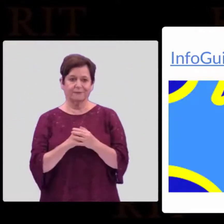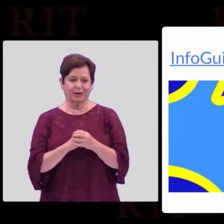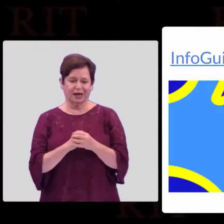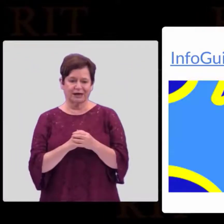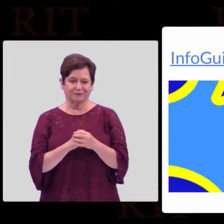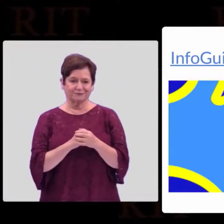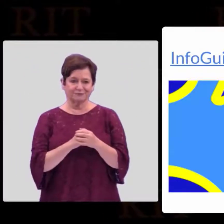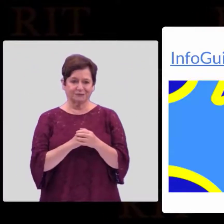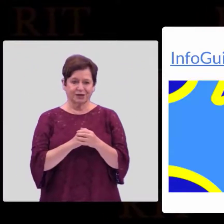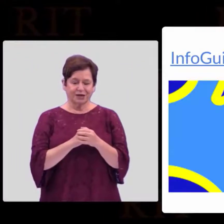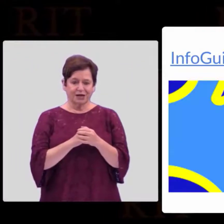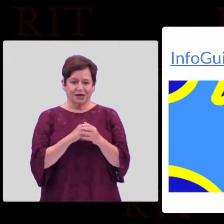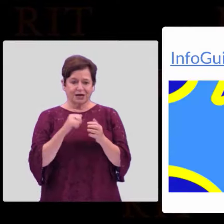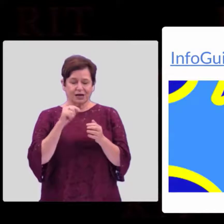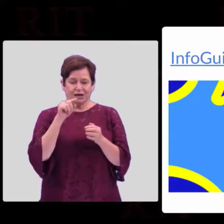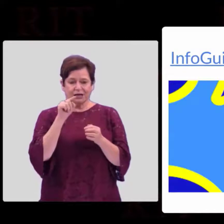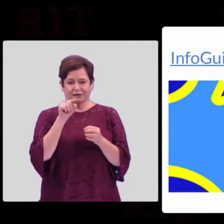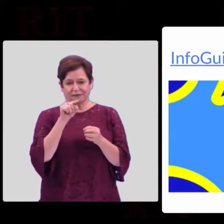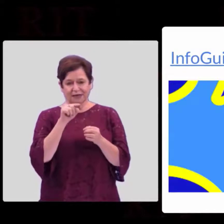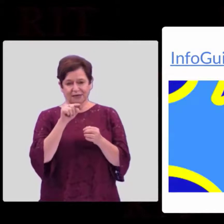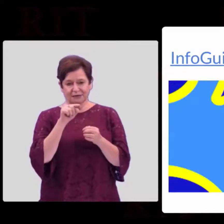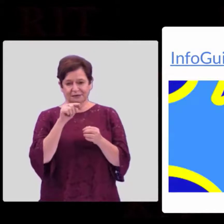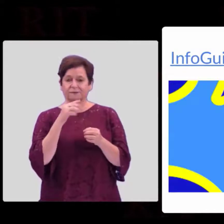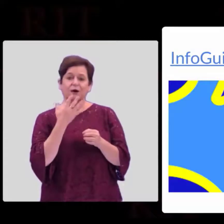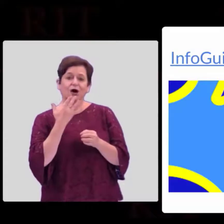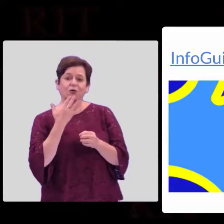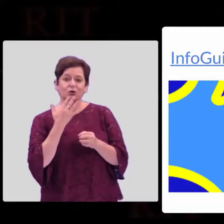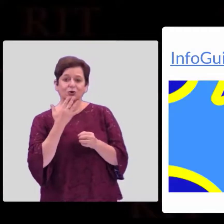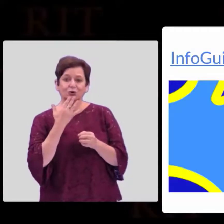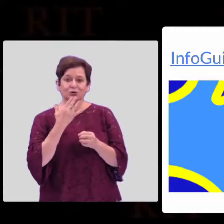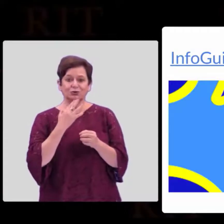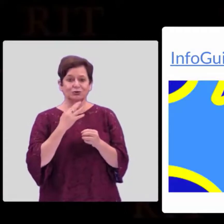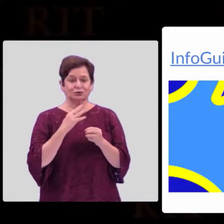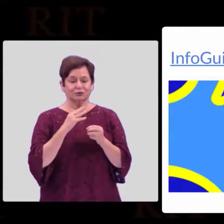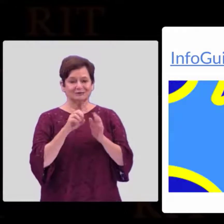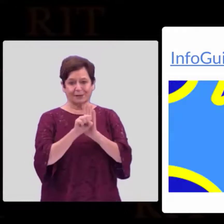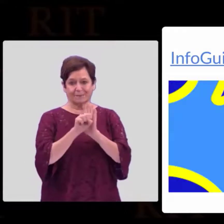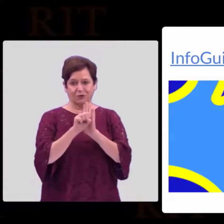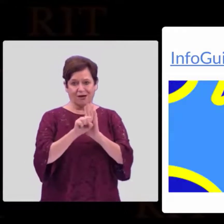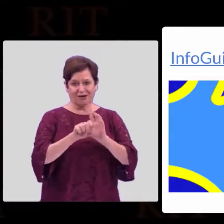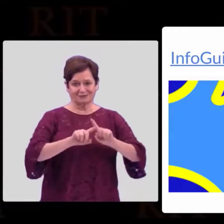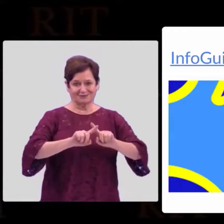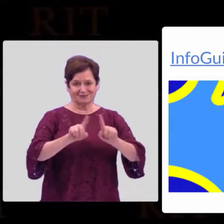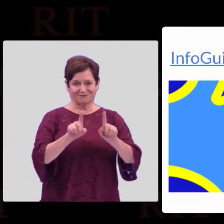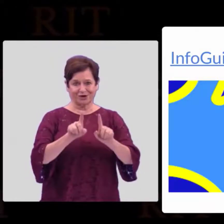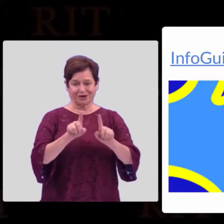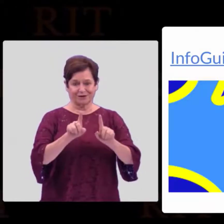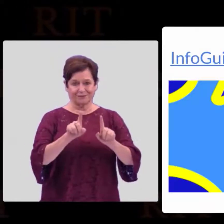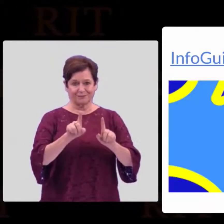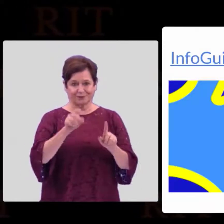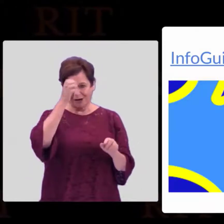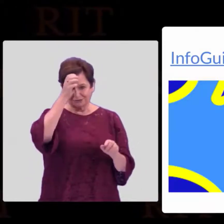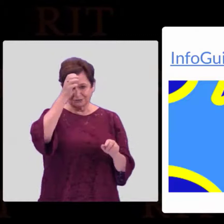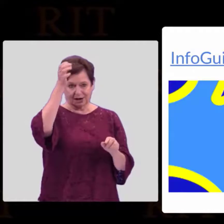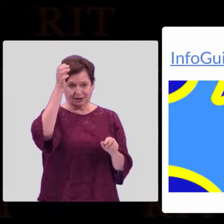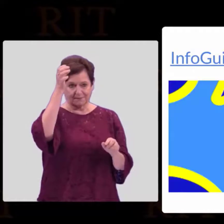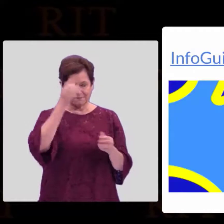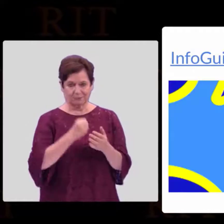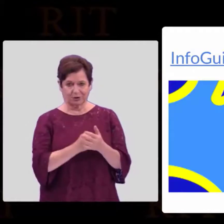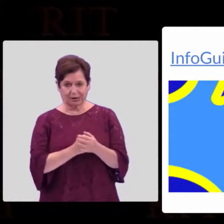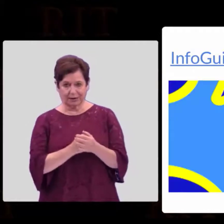The colors They symbolize different